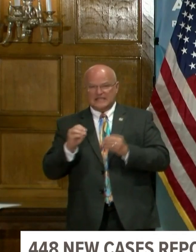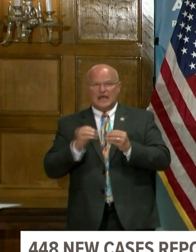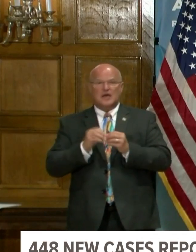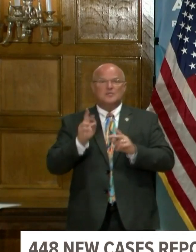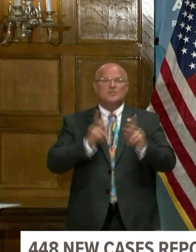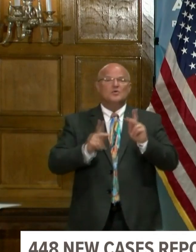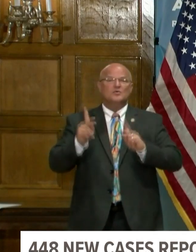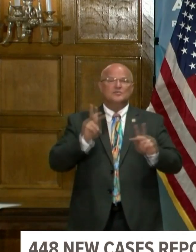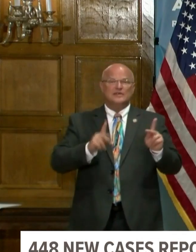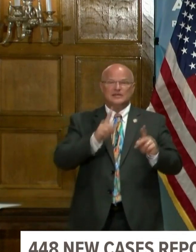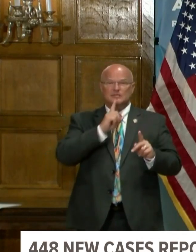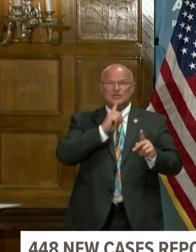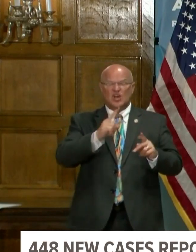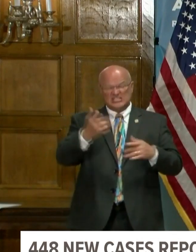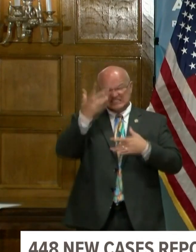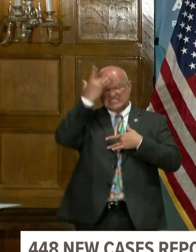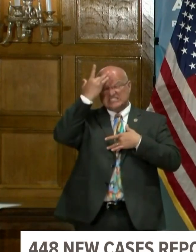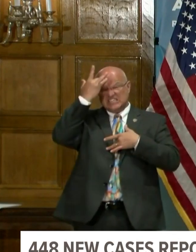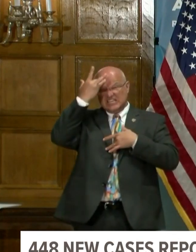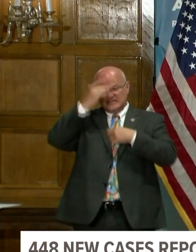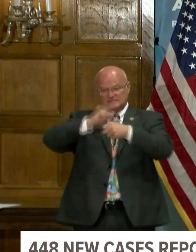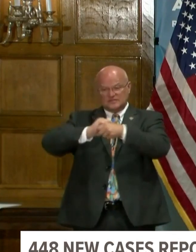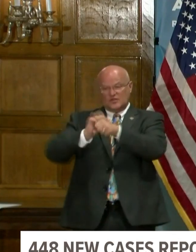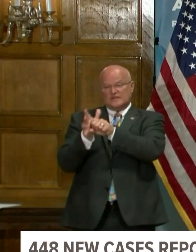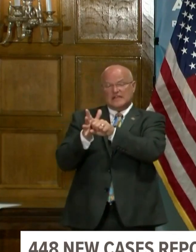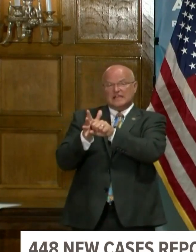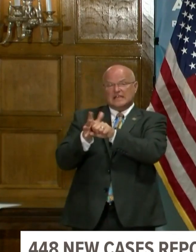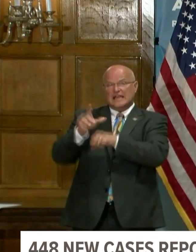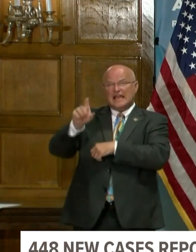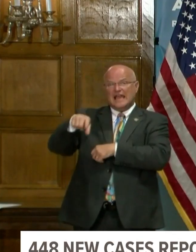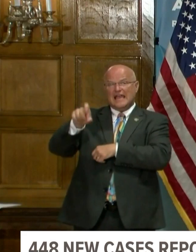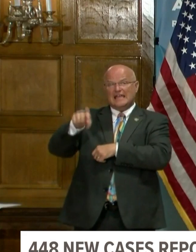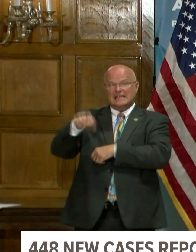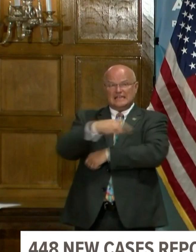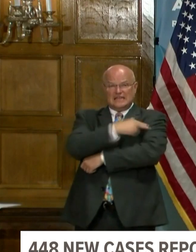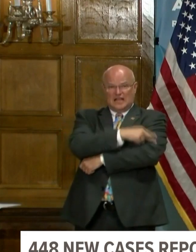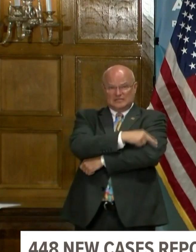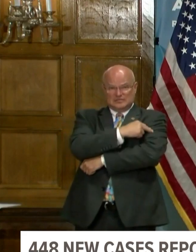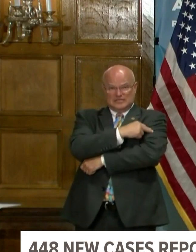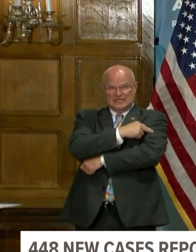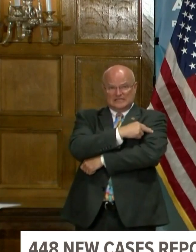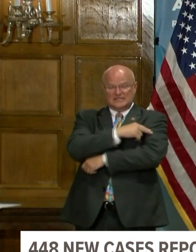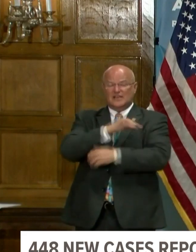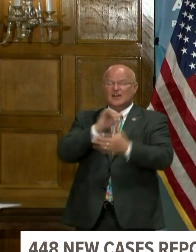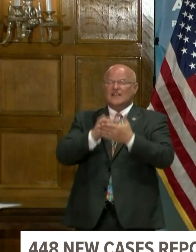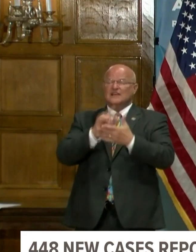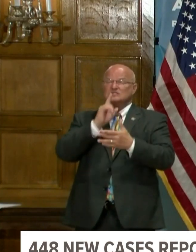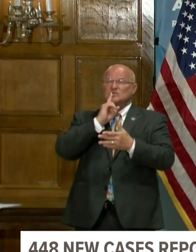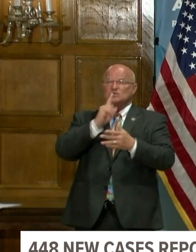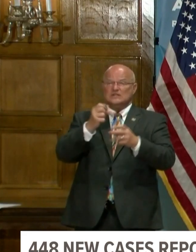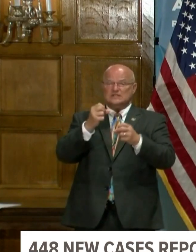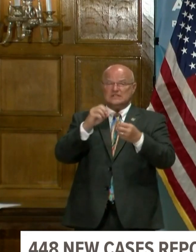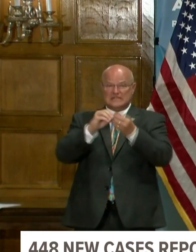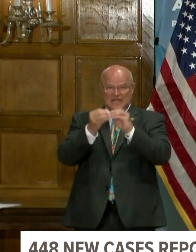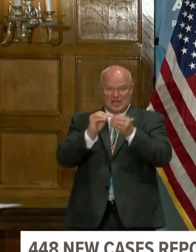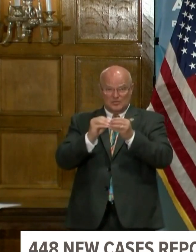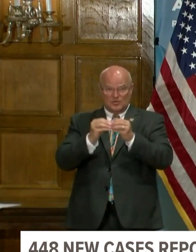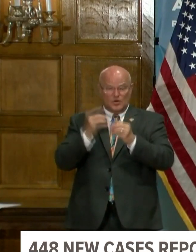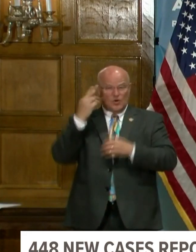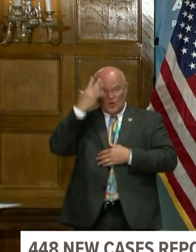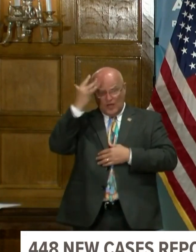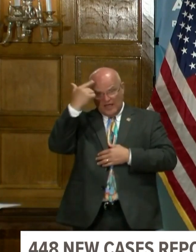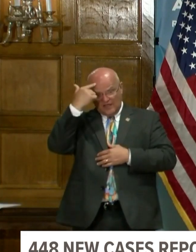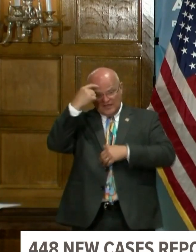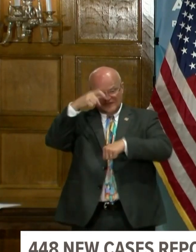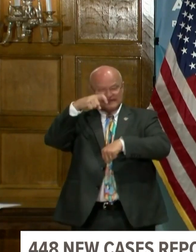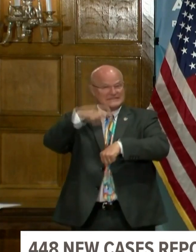more people are sick from COVID-19 and need hospitalization. And so that's a very real statistic, and the reason I said I thought